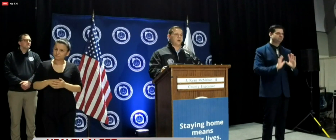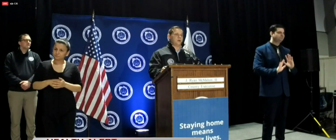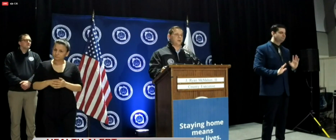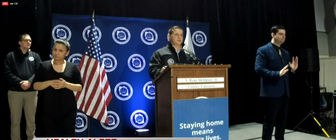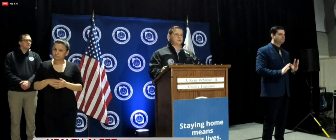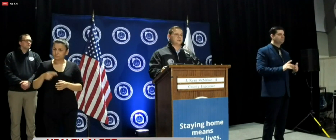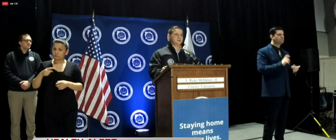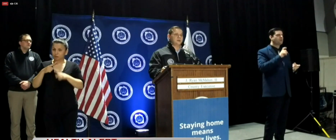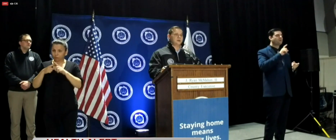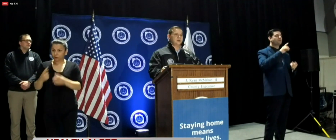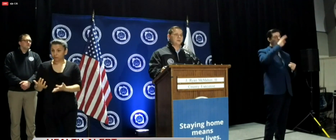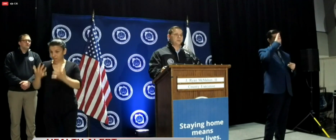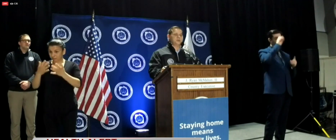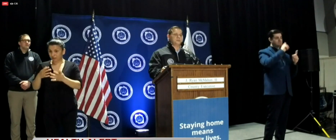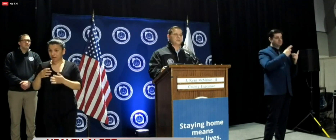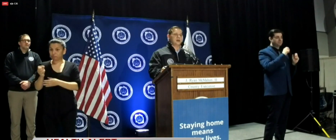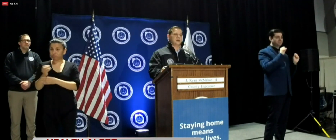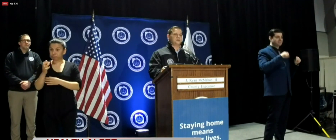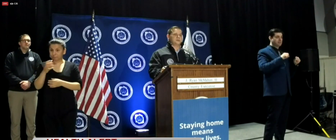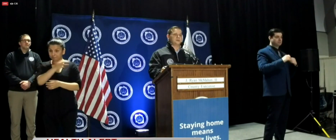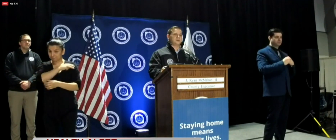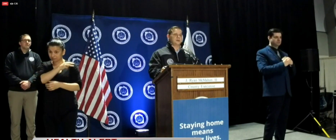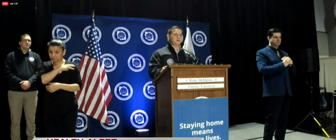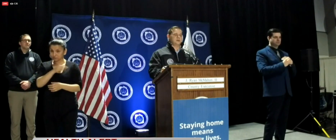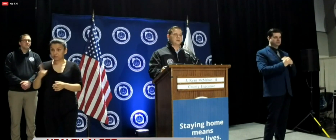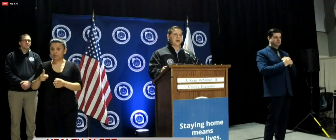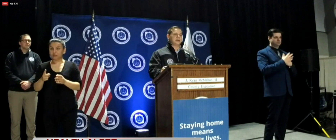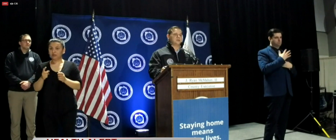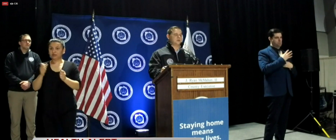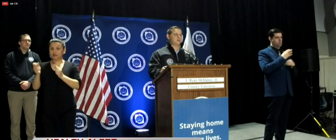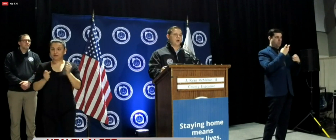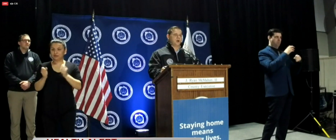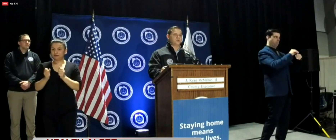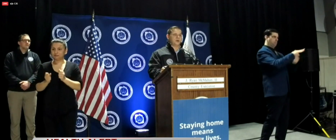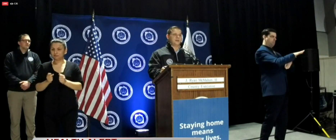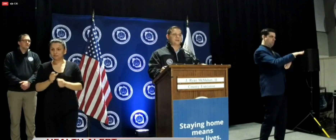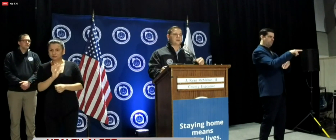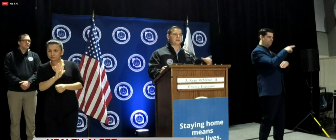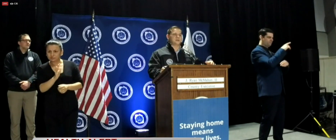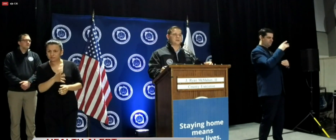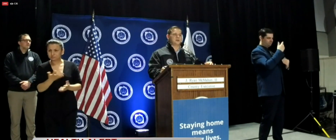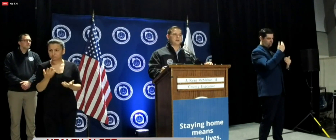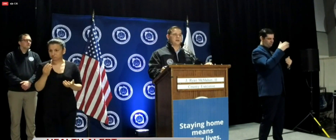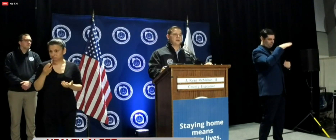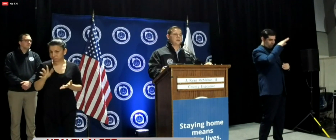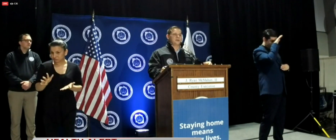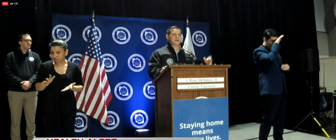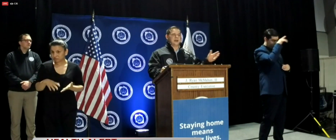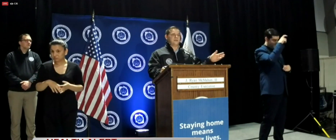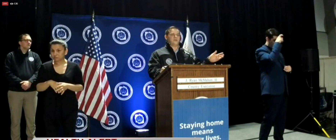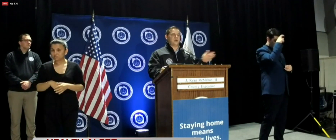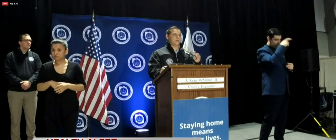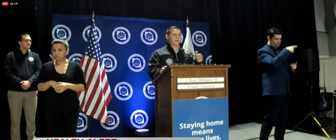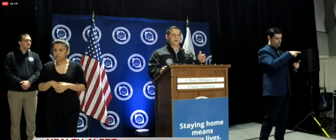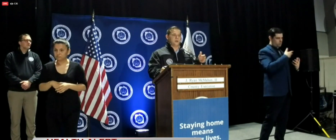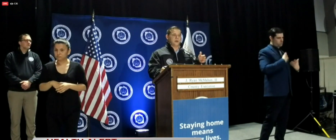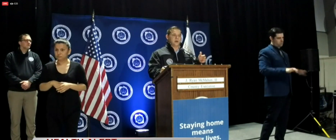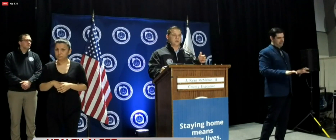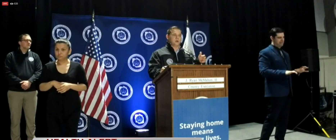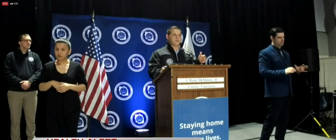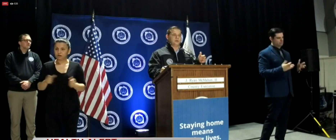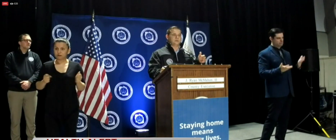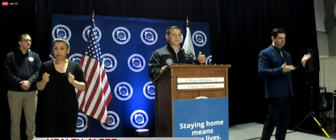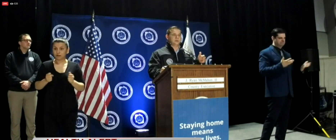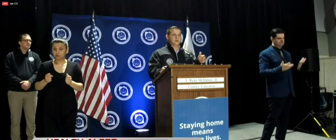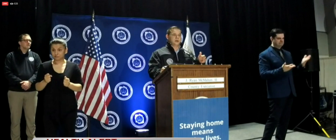fire departments put themselves in any sort of harm's way that's unnecessary. We can't have a fire department going out